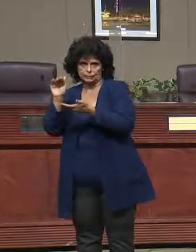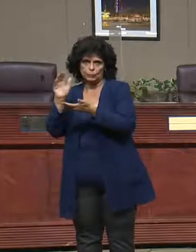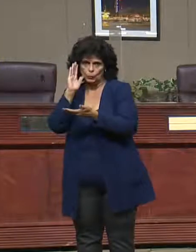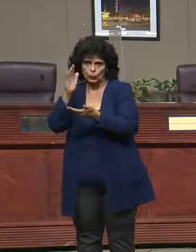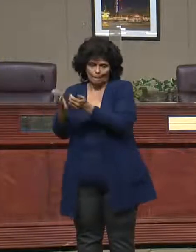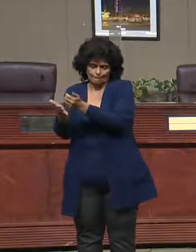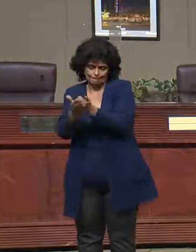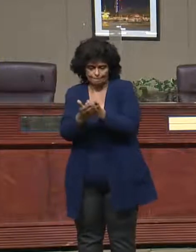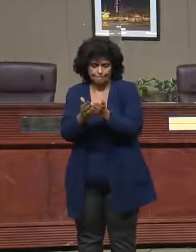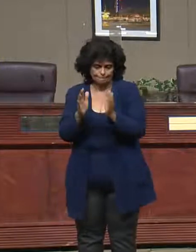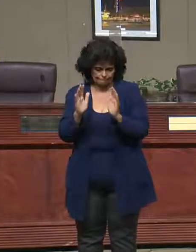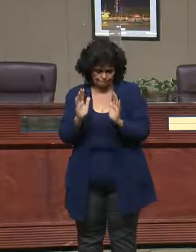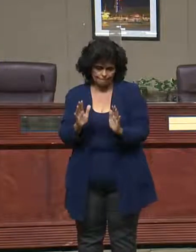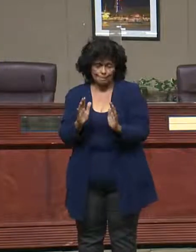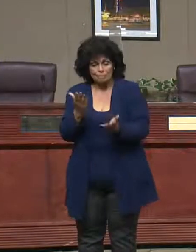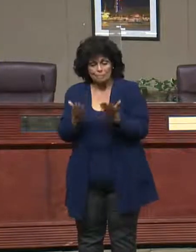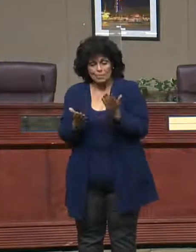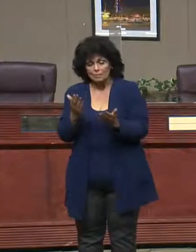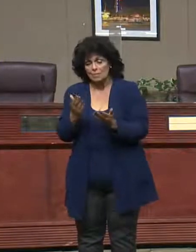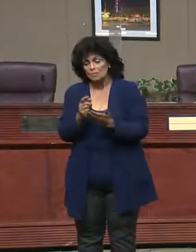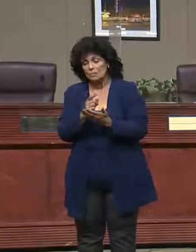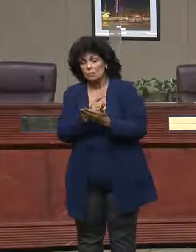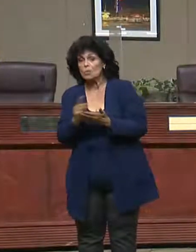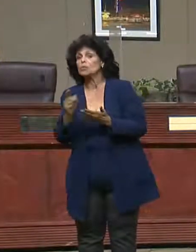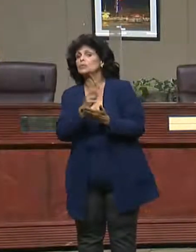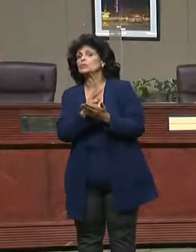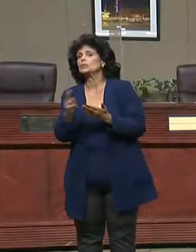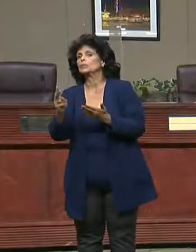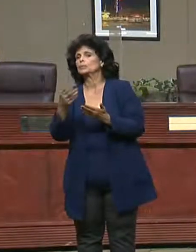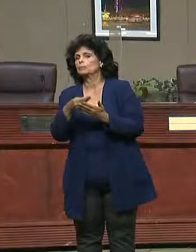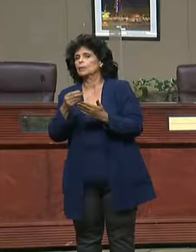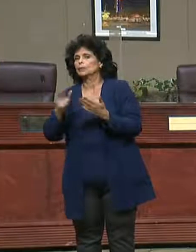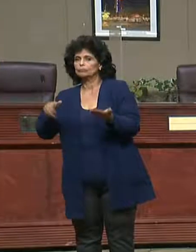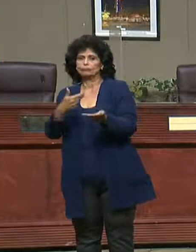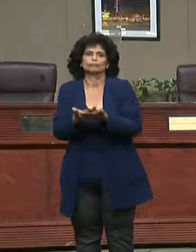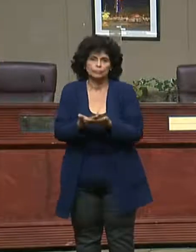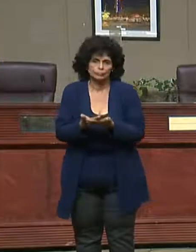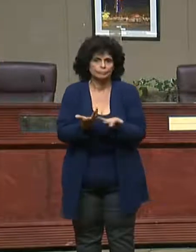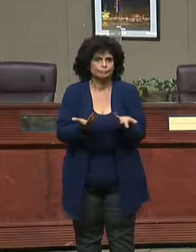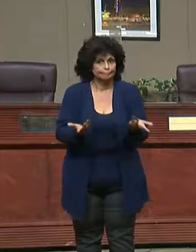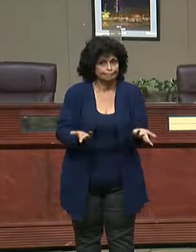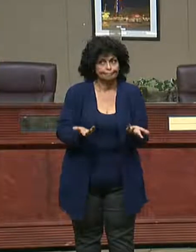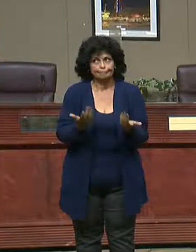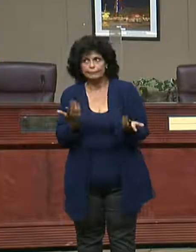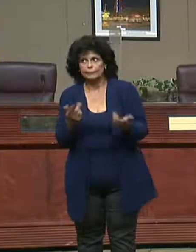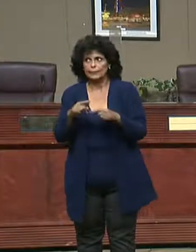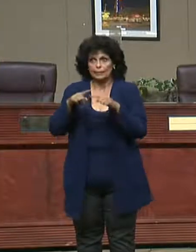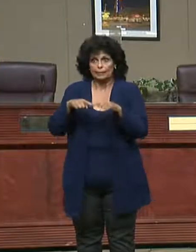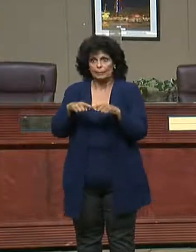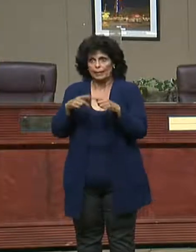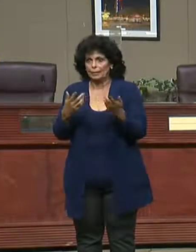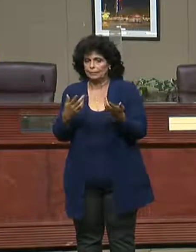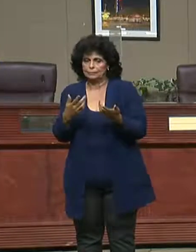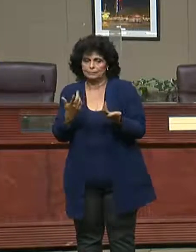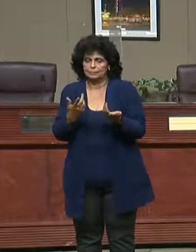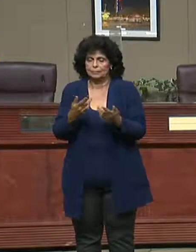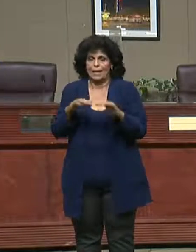as perhaps a couple of weeks, depending upon how and what that looks like.